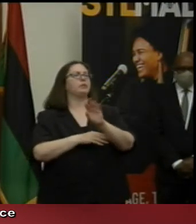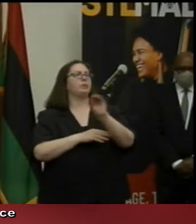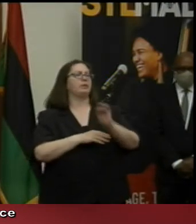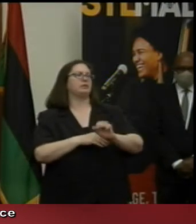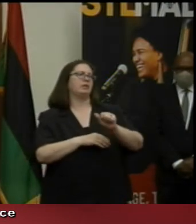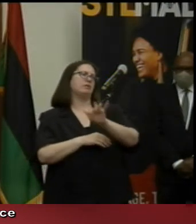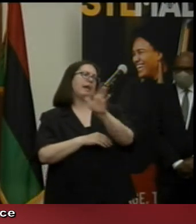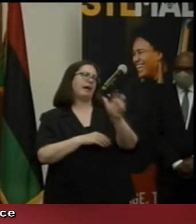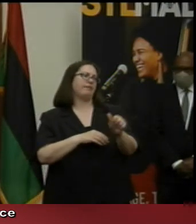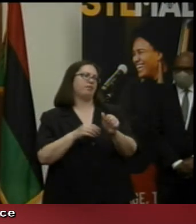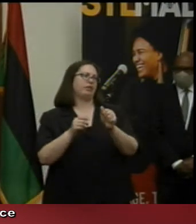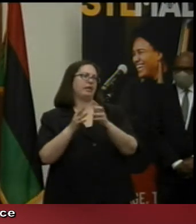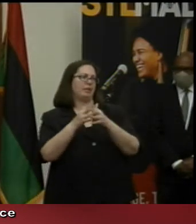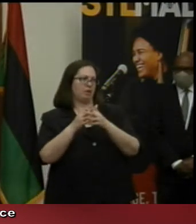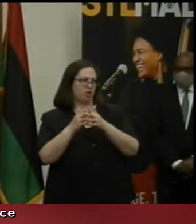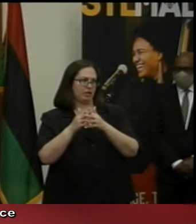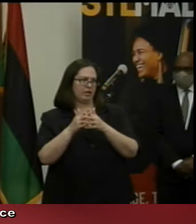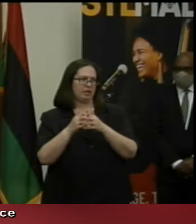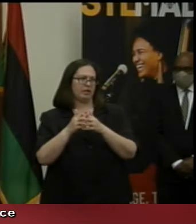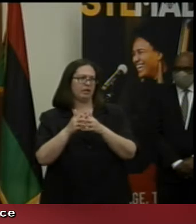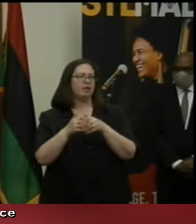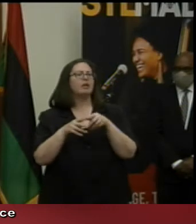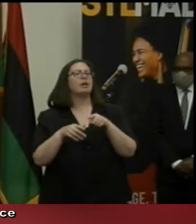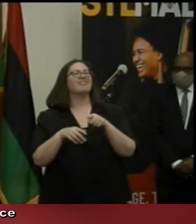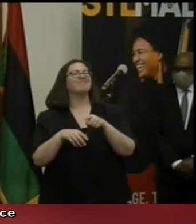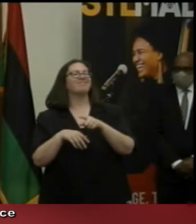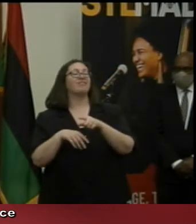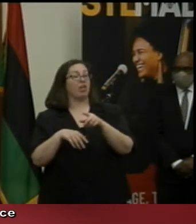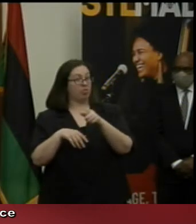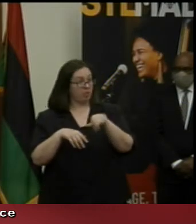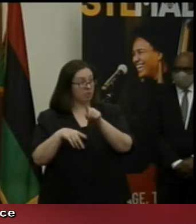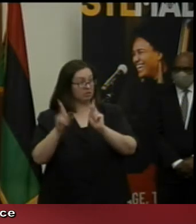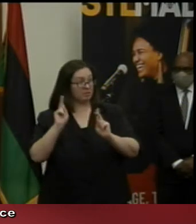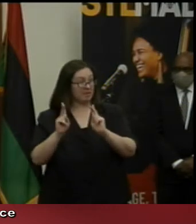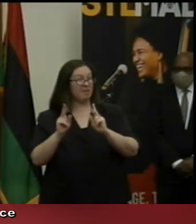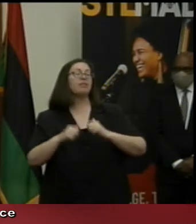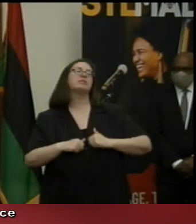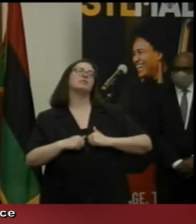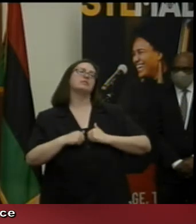individuals that live in areas with high poverty.